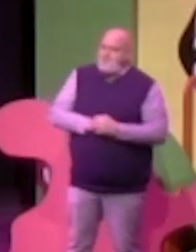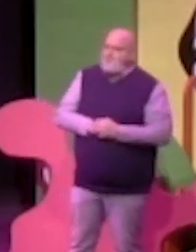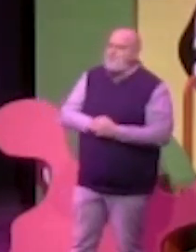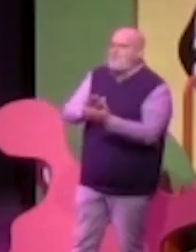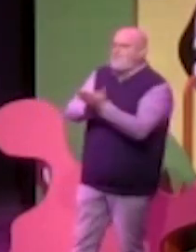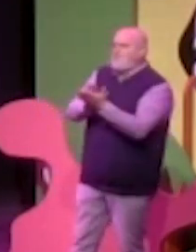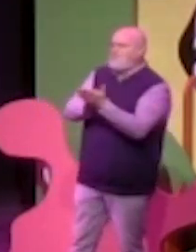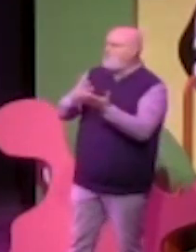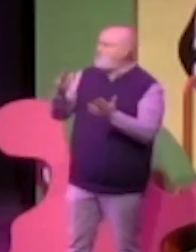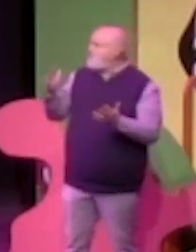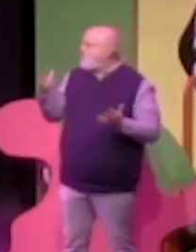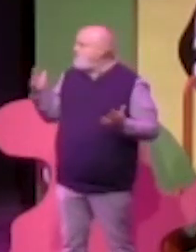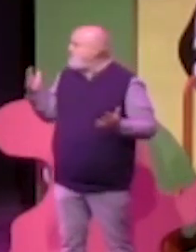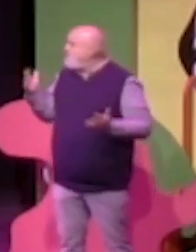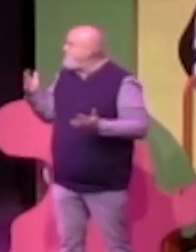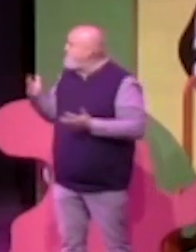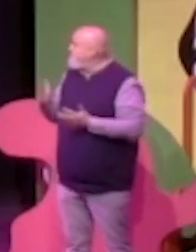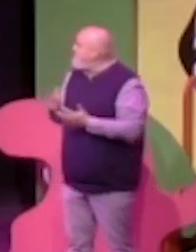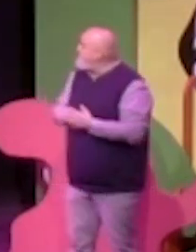Thank you.